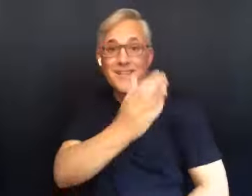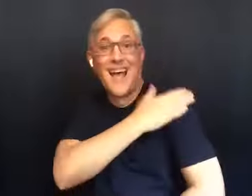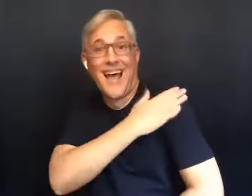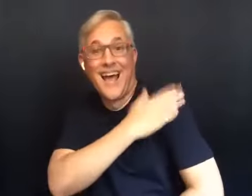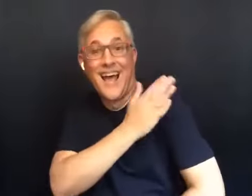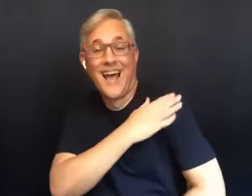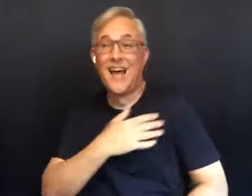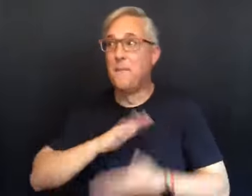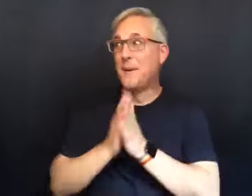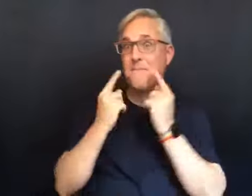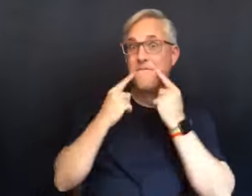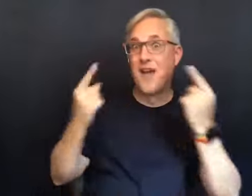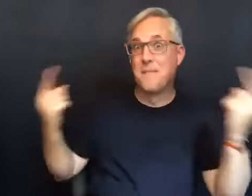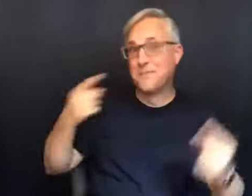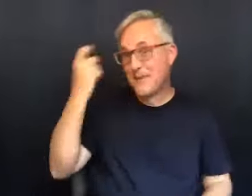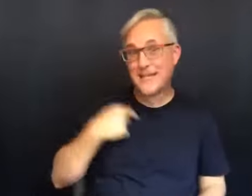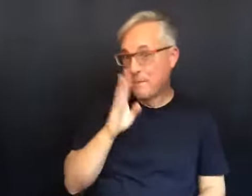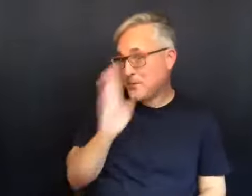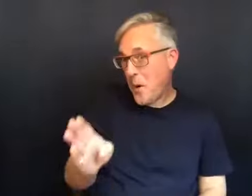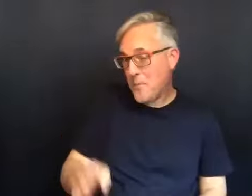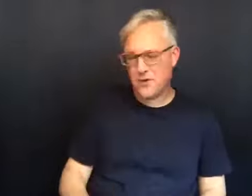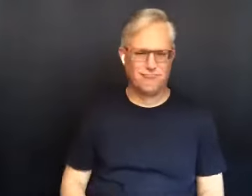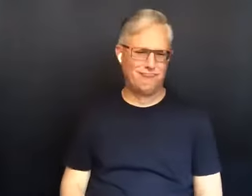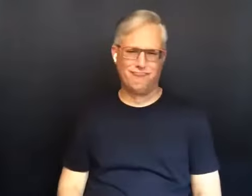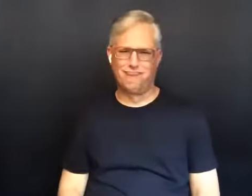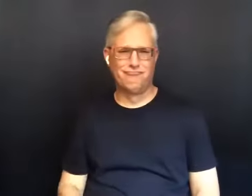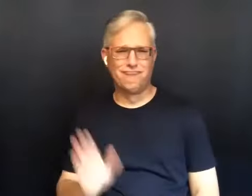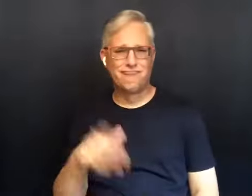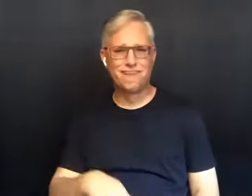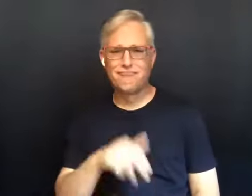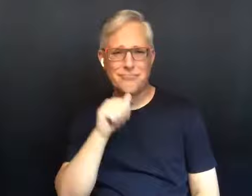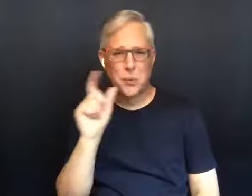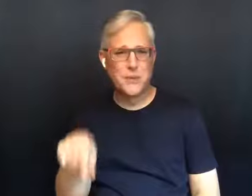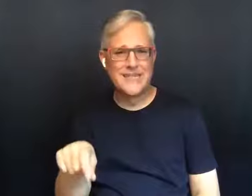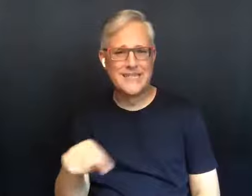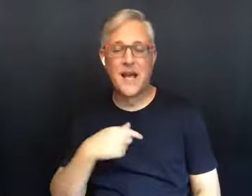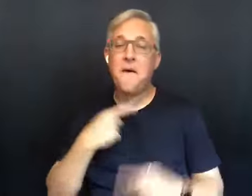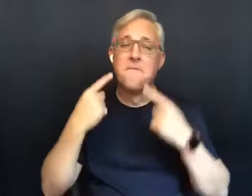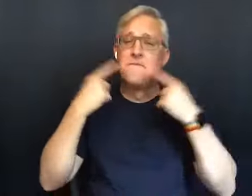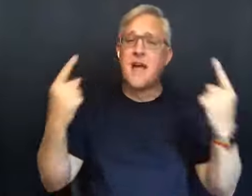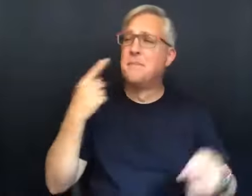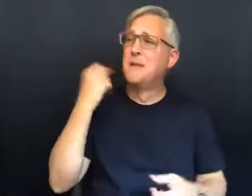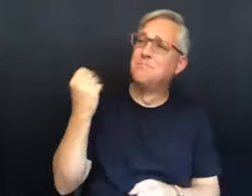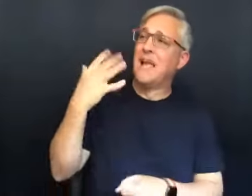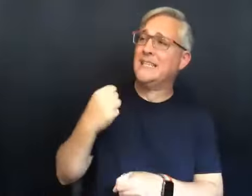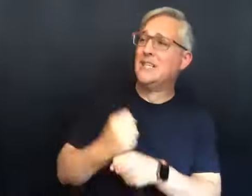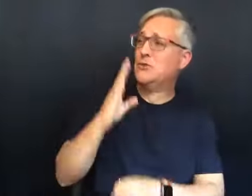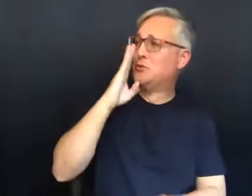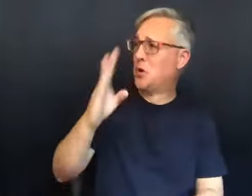you. And I don't need any credibility. I don't need to be famous for being sober.